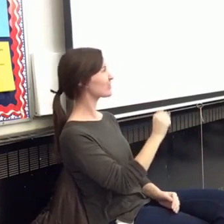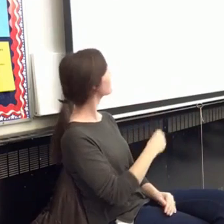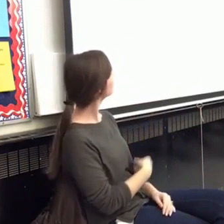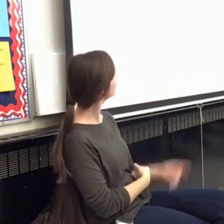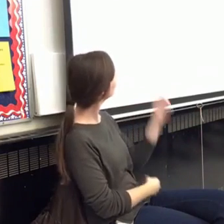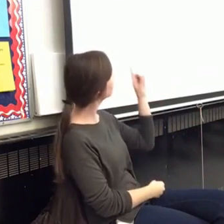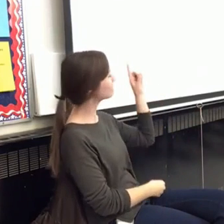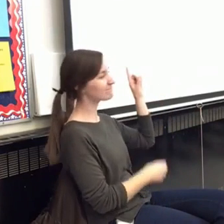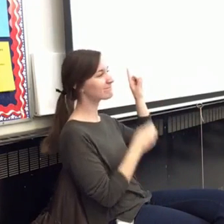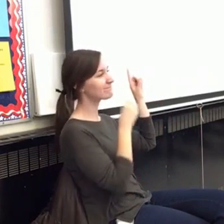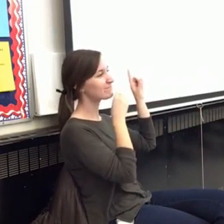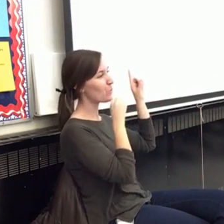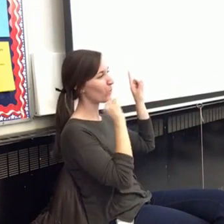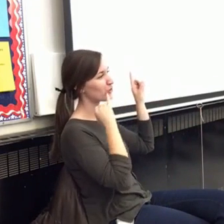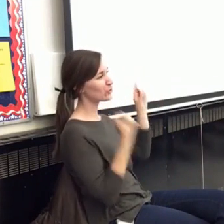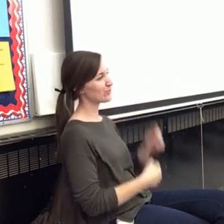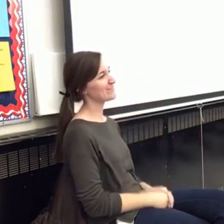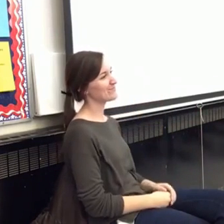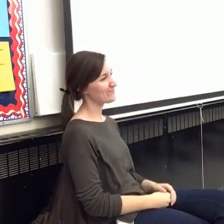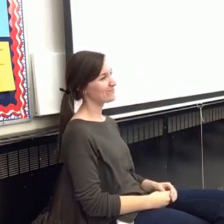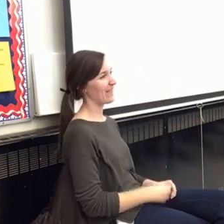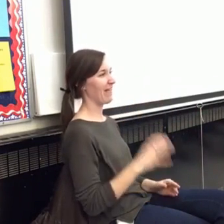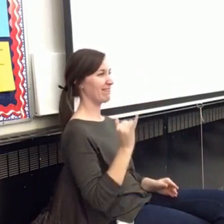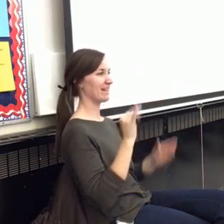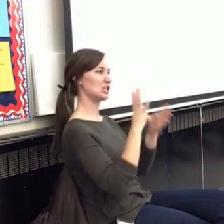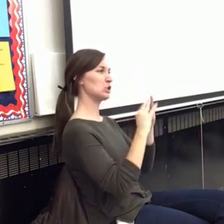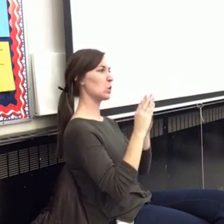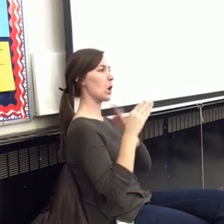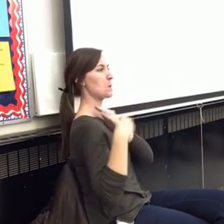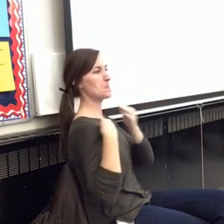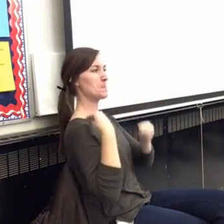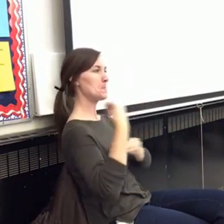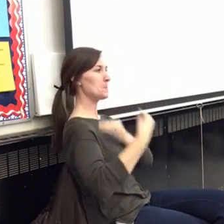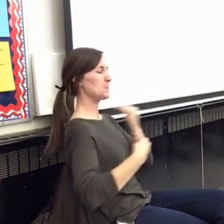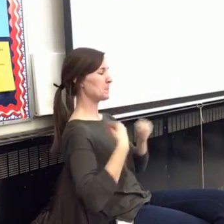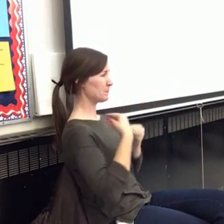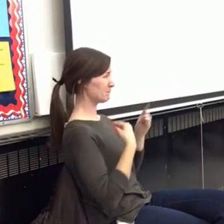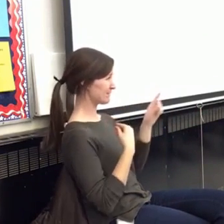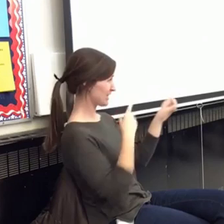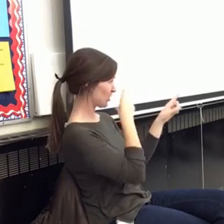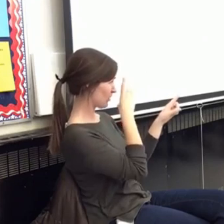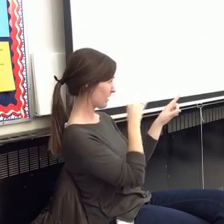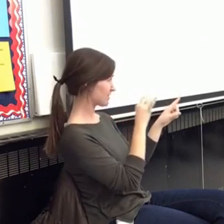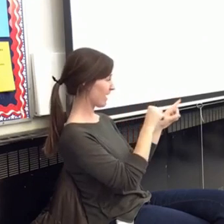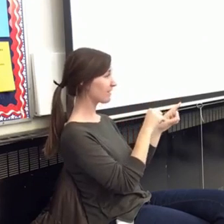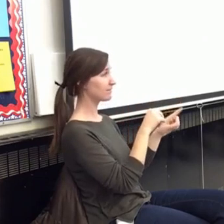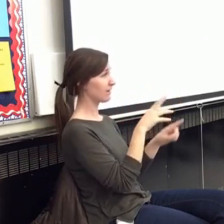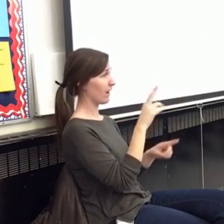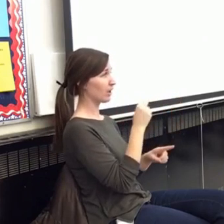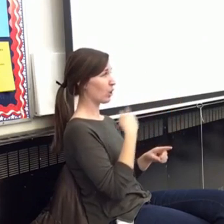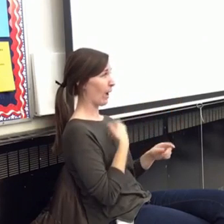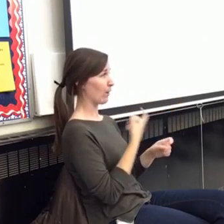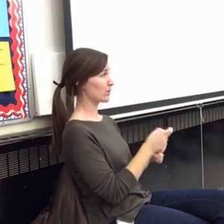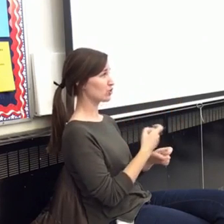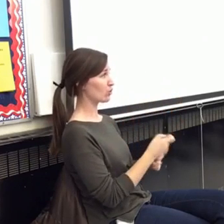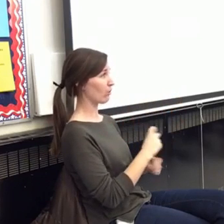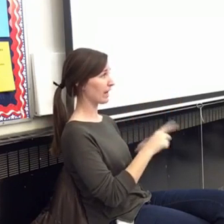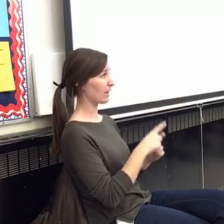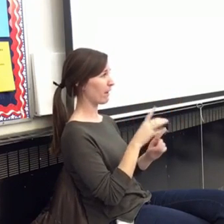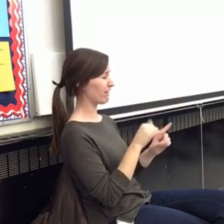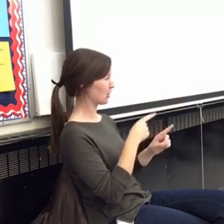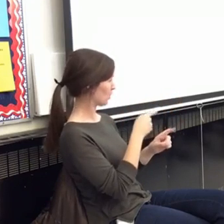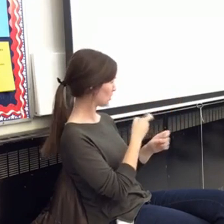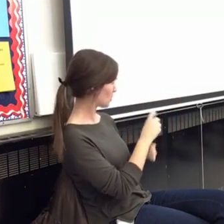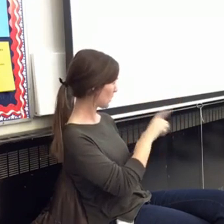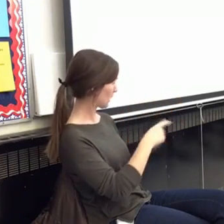It is orange juice. Oh, let's go. Did you just guess that, or did you know that? No, it was a joke I made earlier. You were joking about scurvy